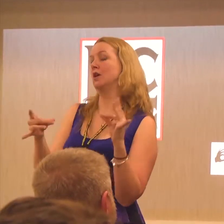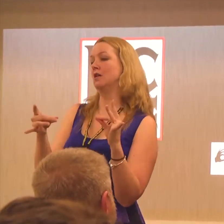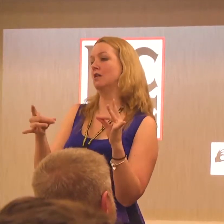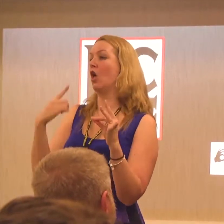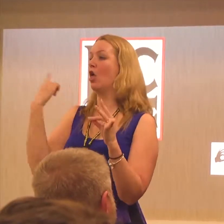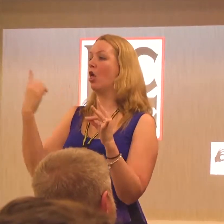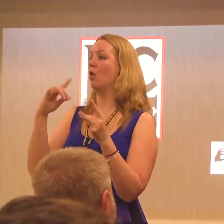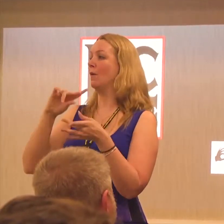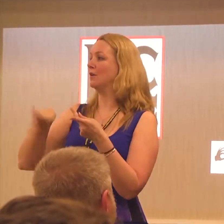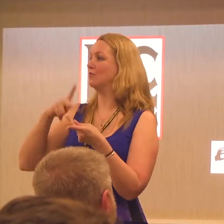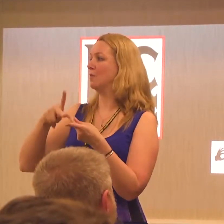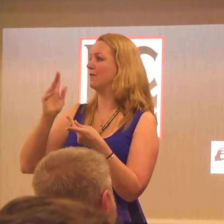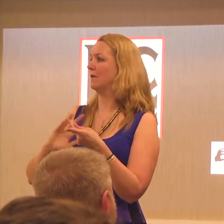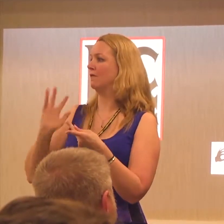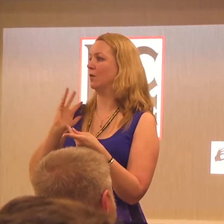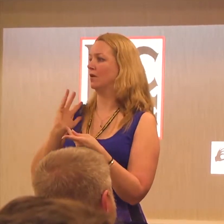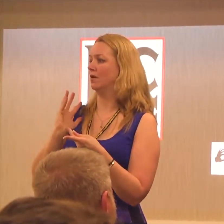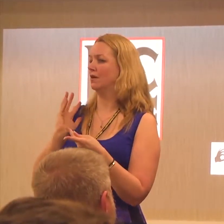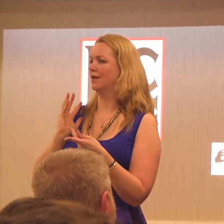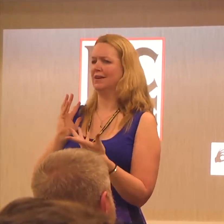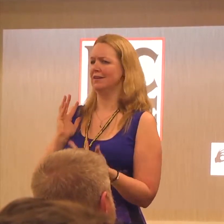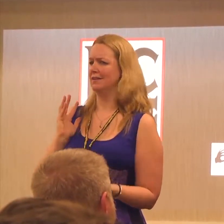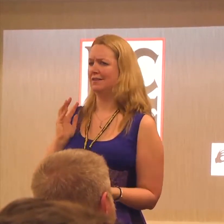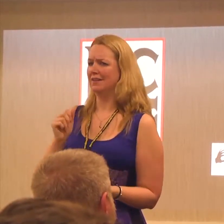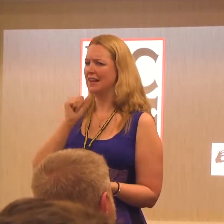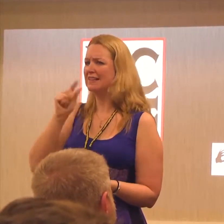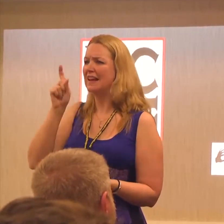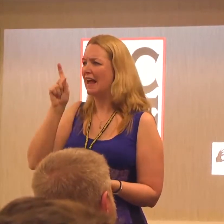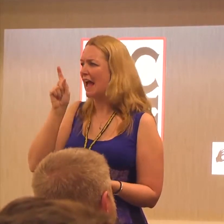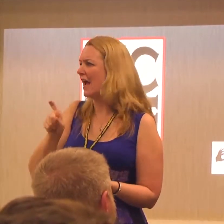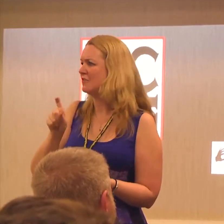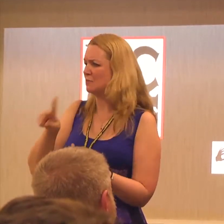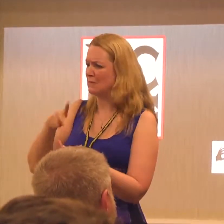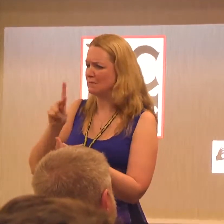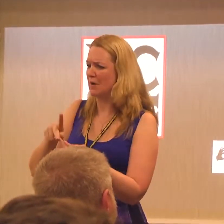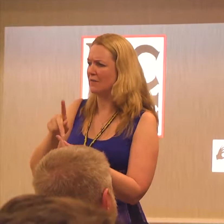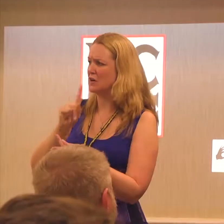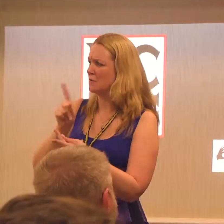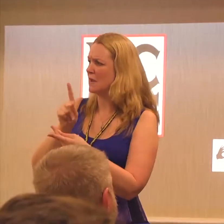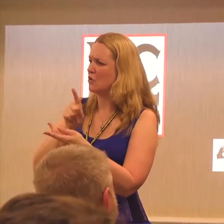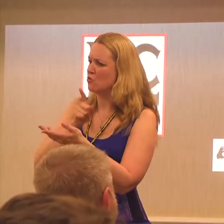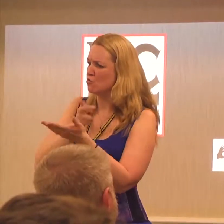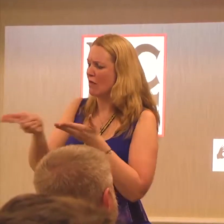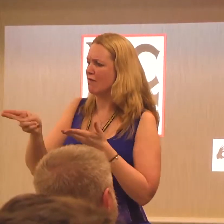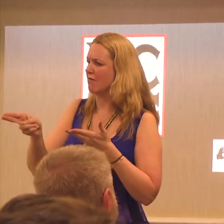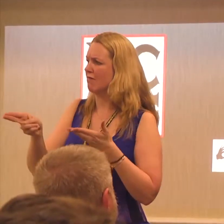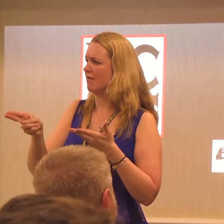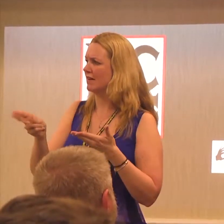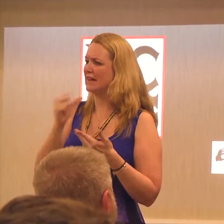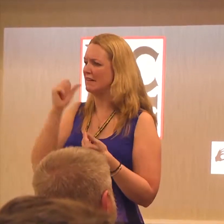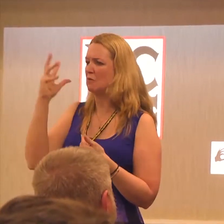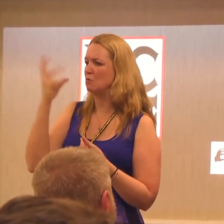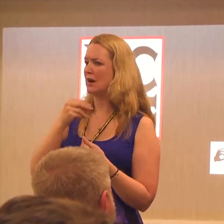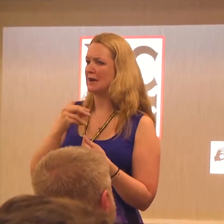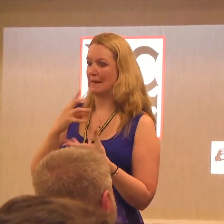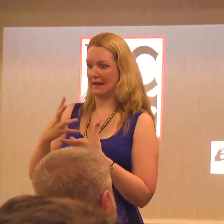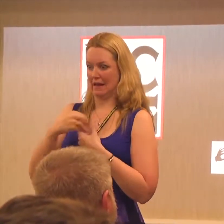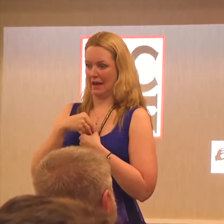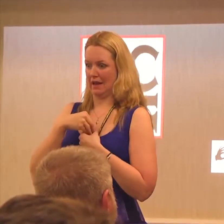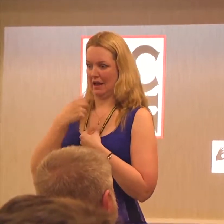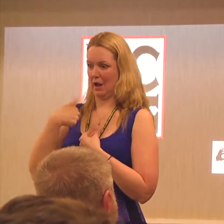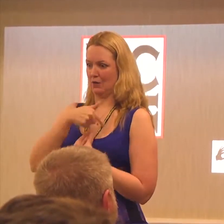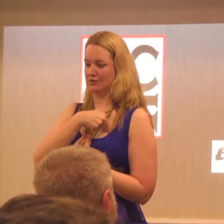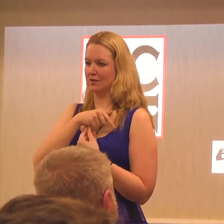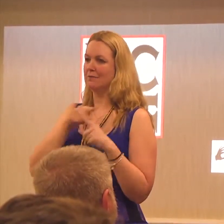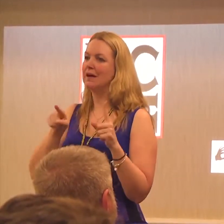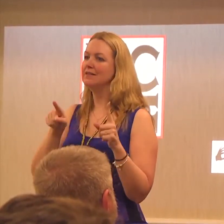It doesn't have to be homogenized to be real. It doesn't have to be pretty to be ours. It simply has to be